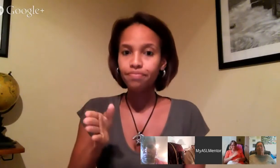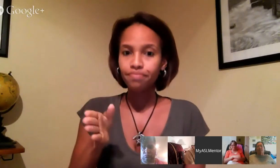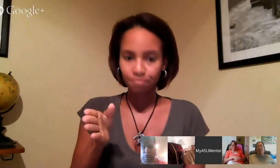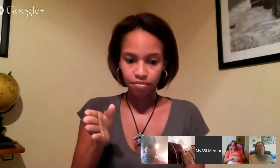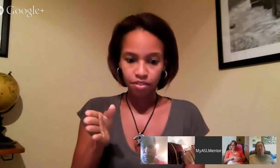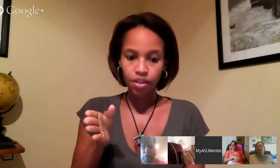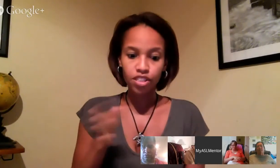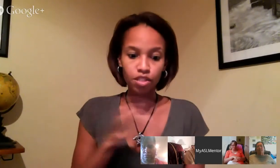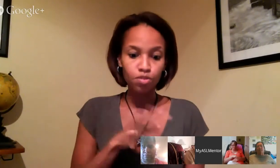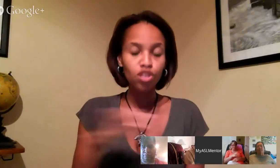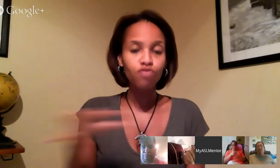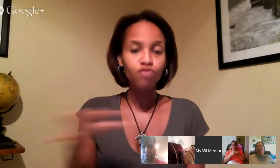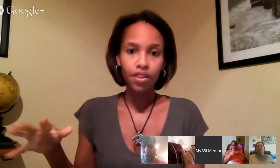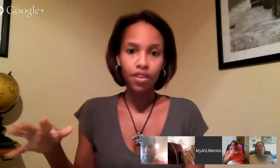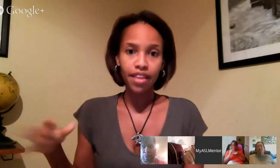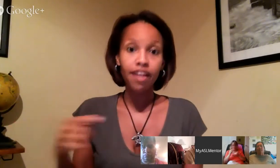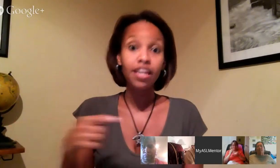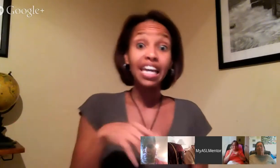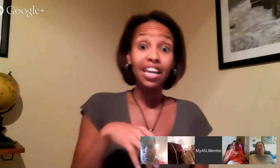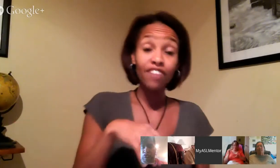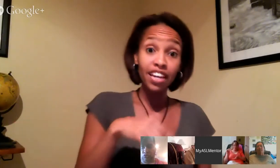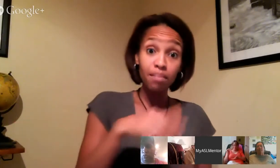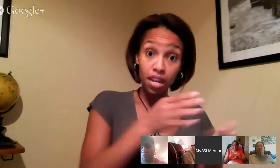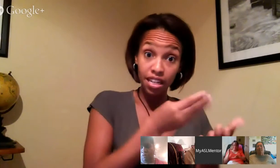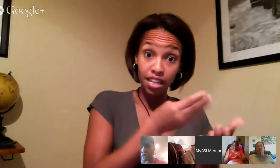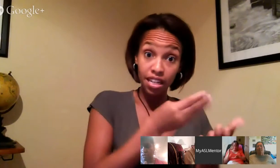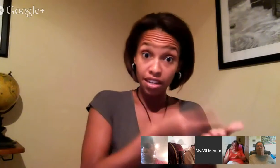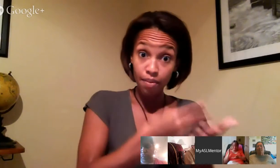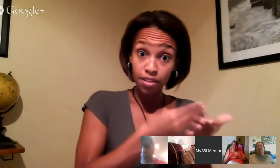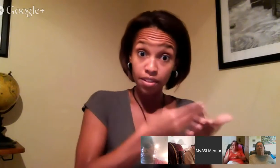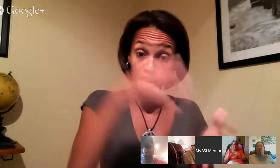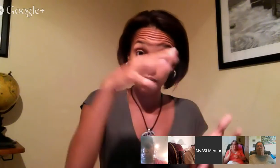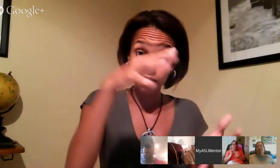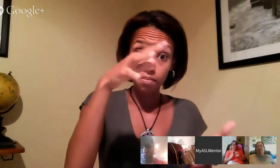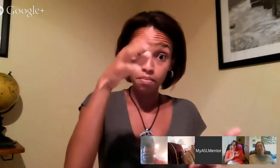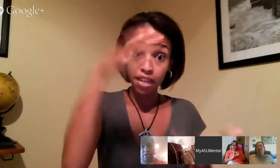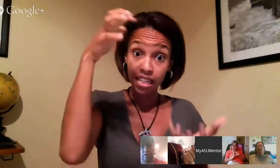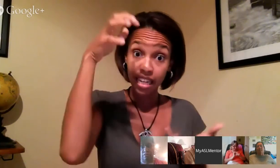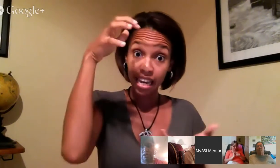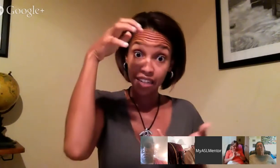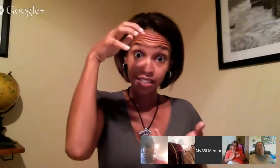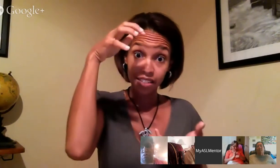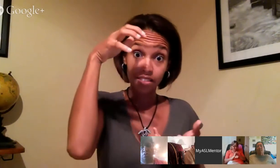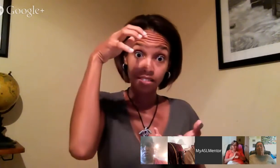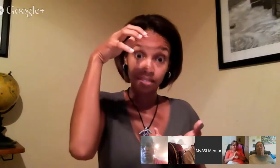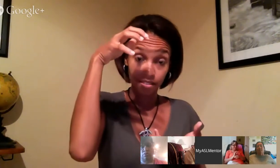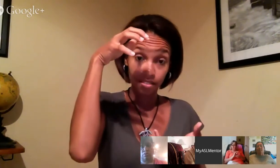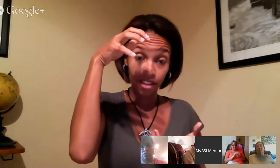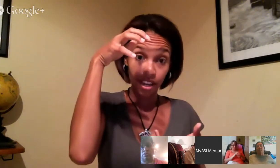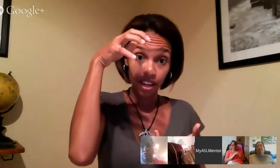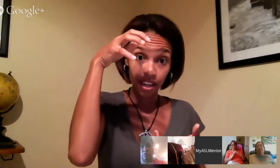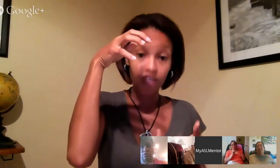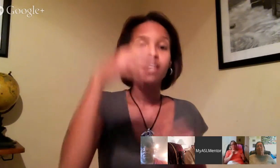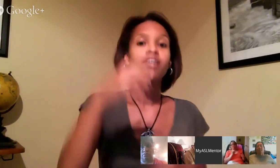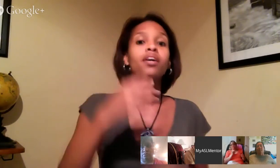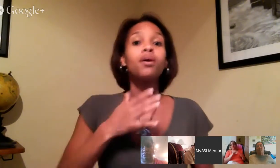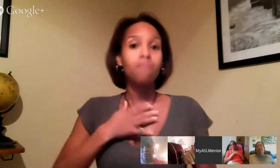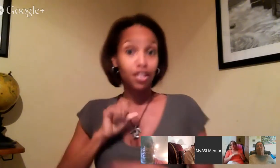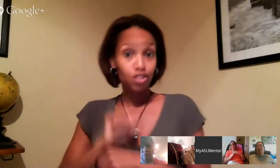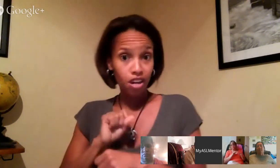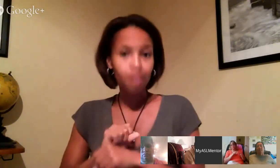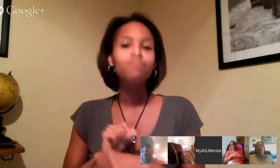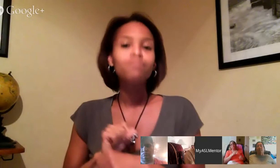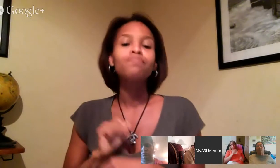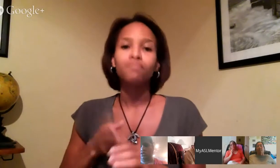will. Okay, so I'm still following that. If I get money, eyebrows up, money get, okay,